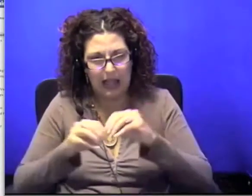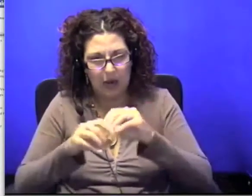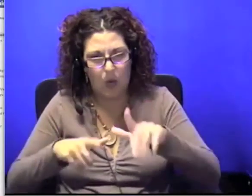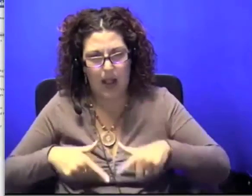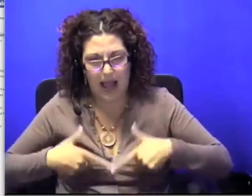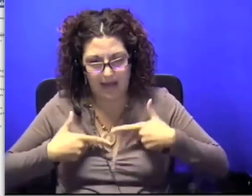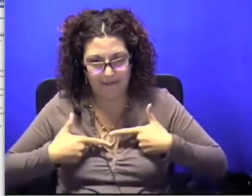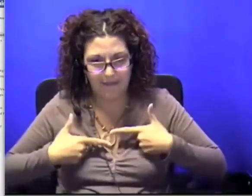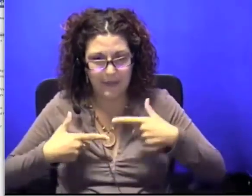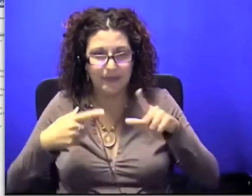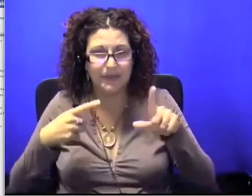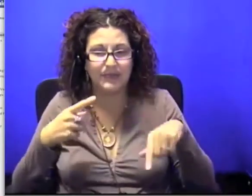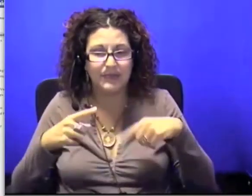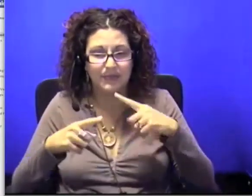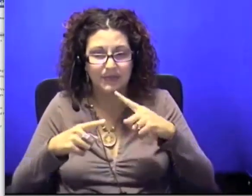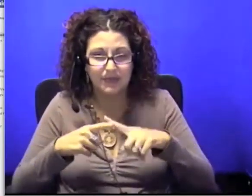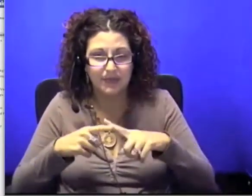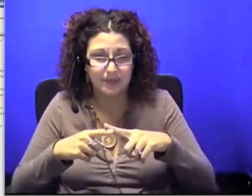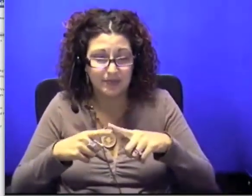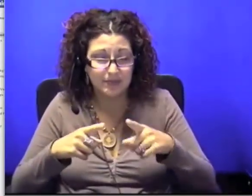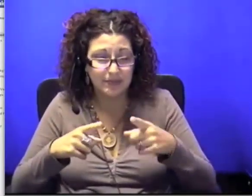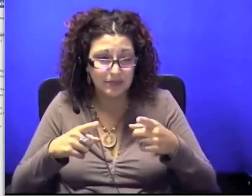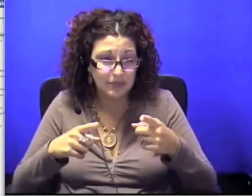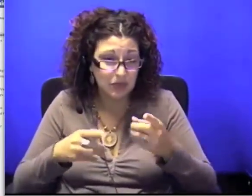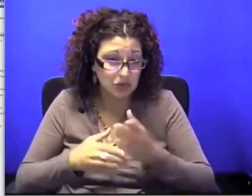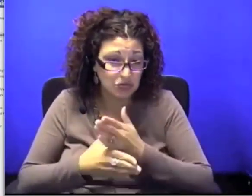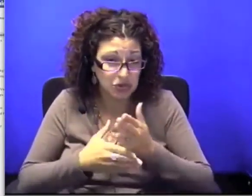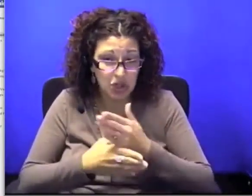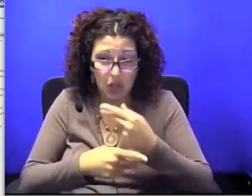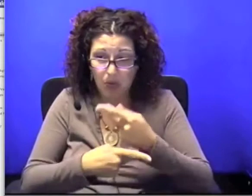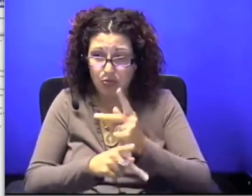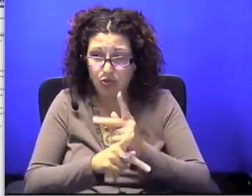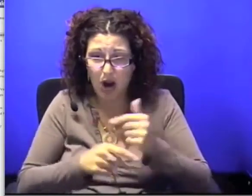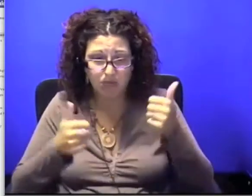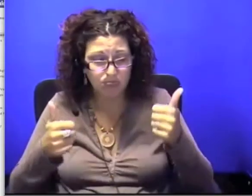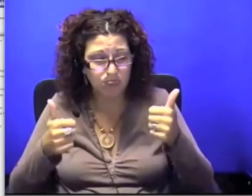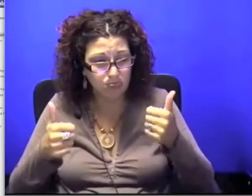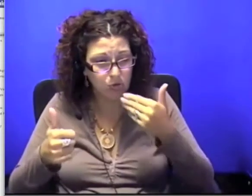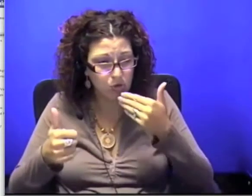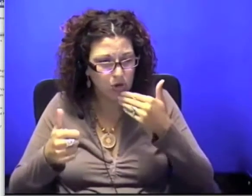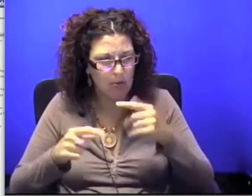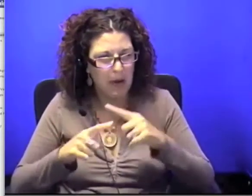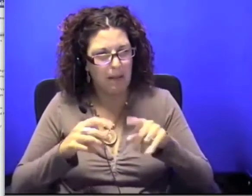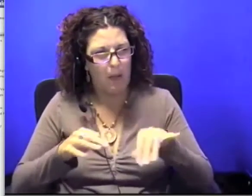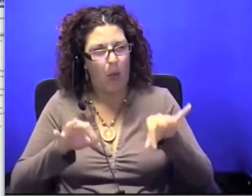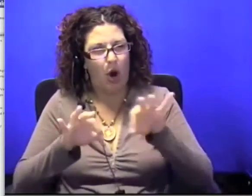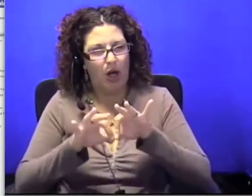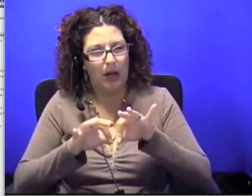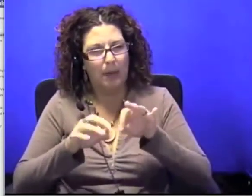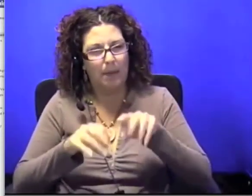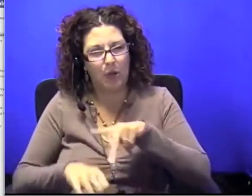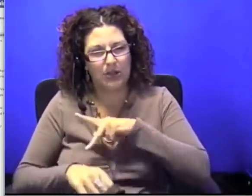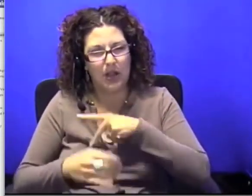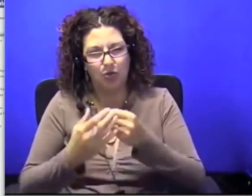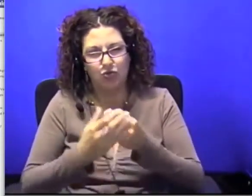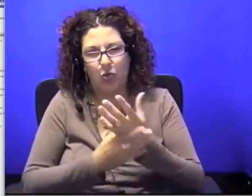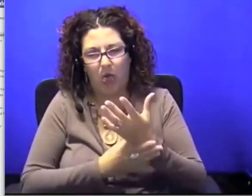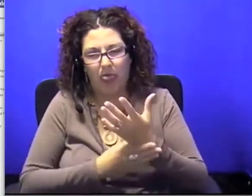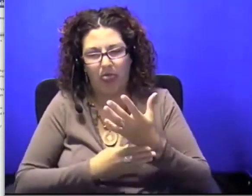life. And then that you consume a product, great, sure, that's great. That you're able to share that product, wonderful. But, personal growth will